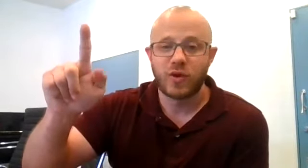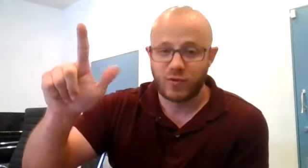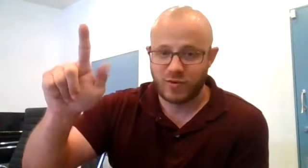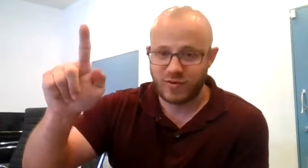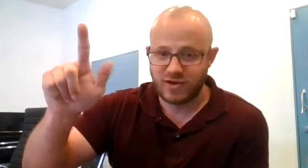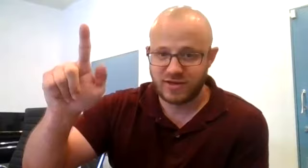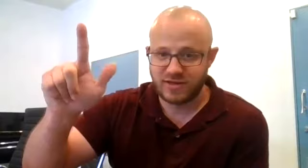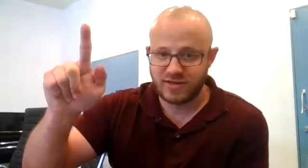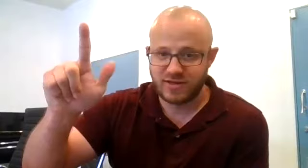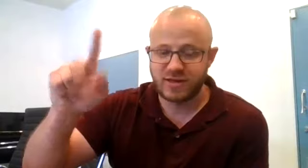21,